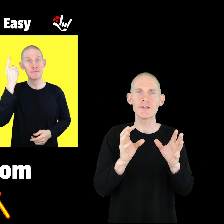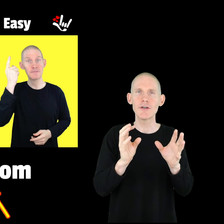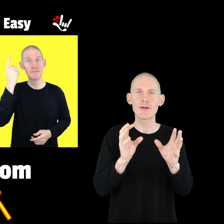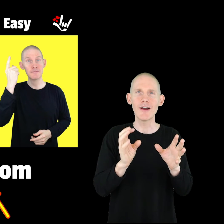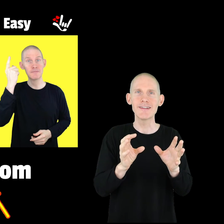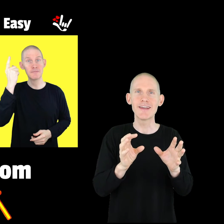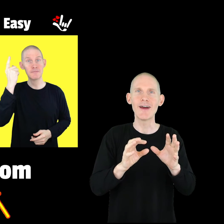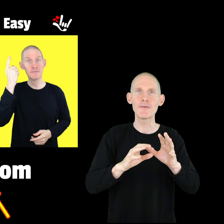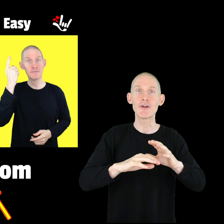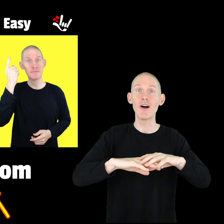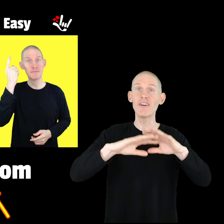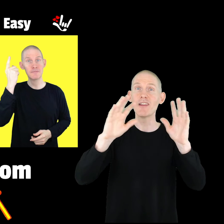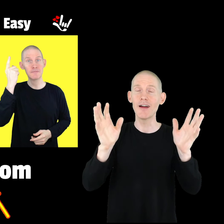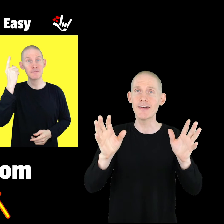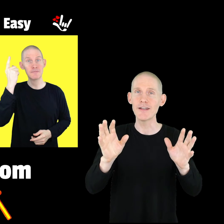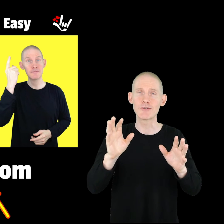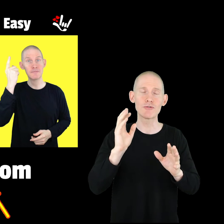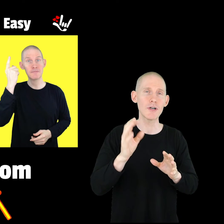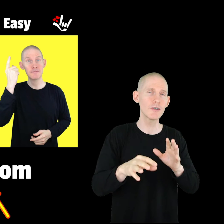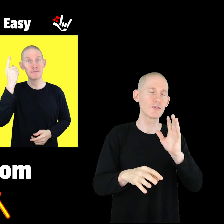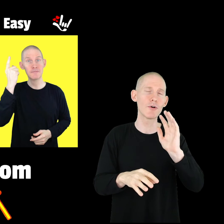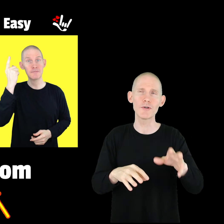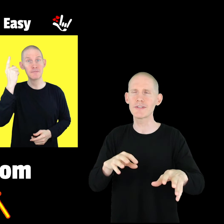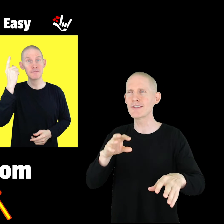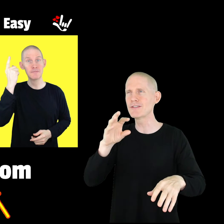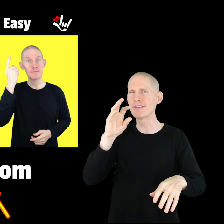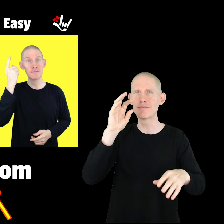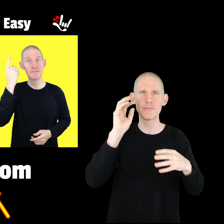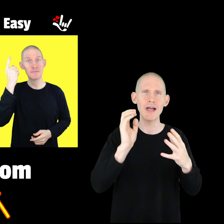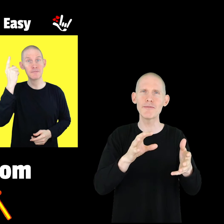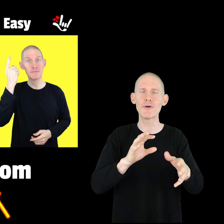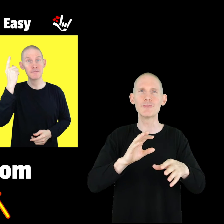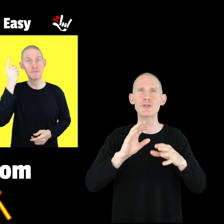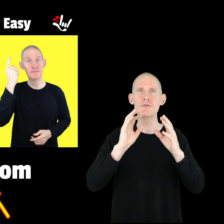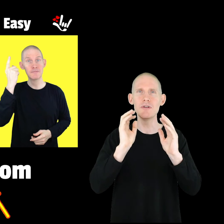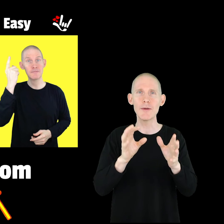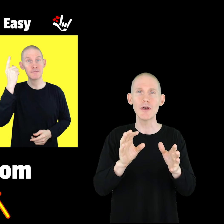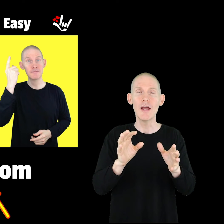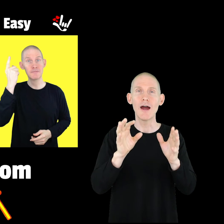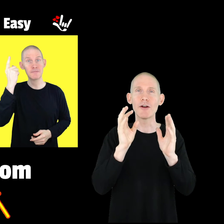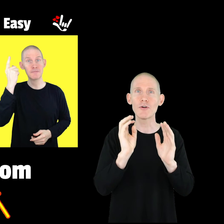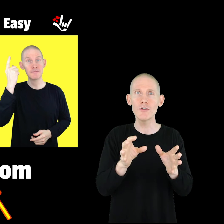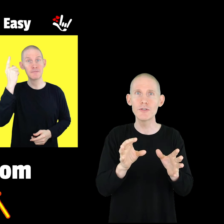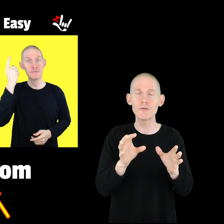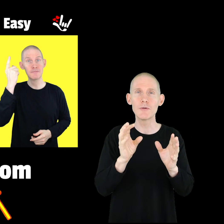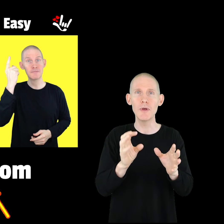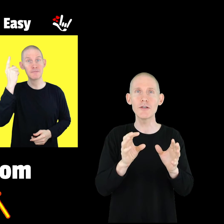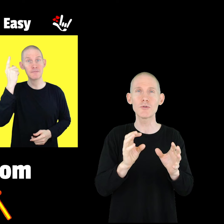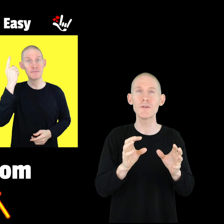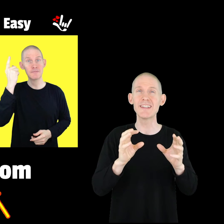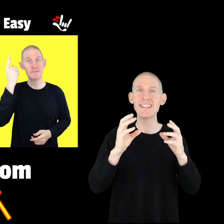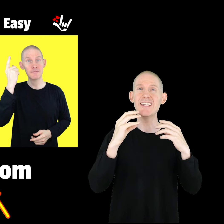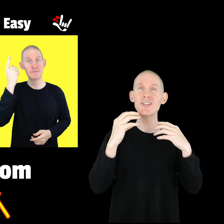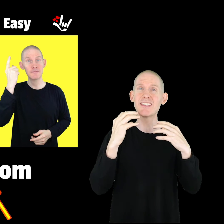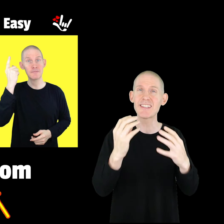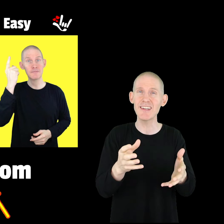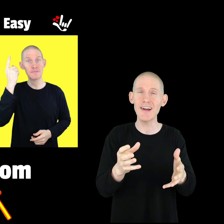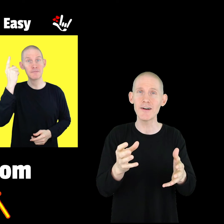ASL content out there online, instructors, courses, platforms, you name it. I urge you to make sure the teaching style, if